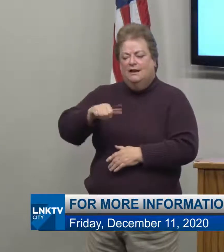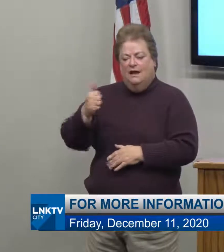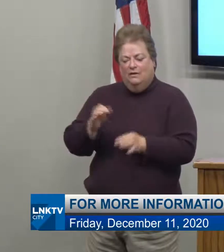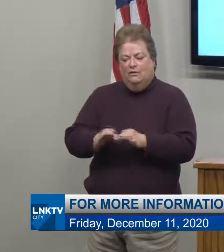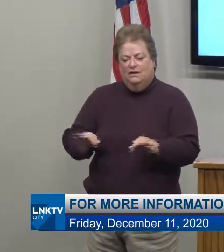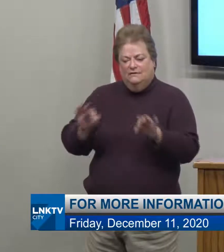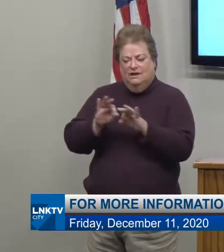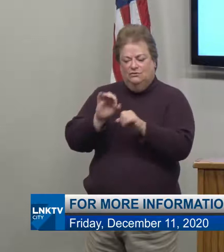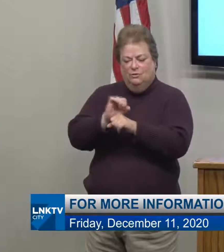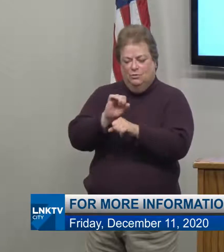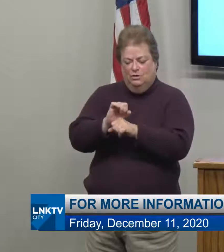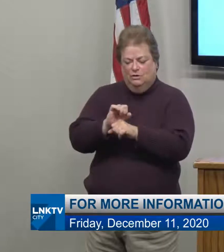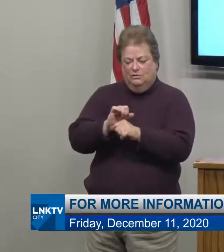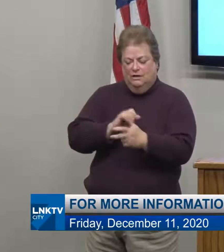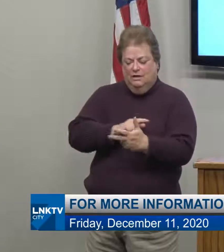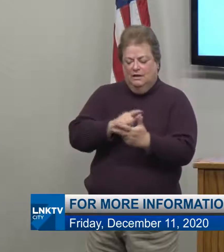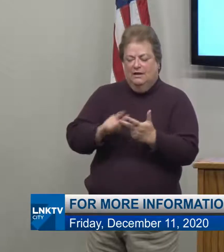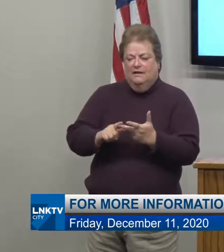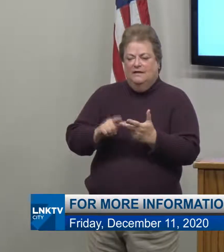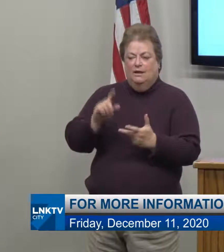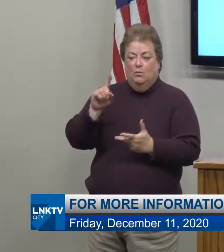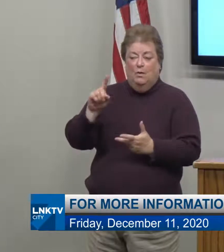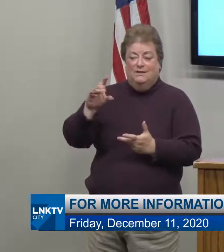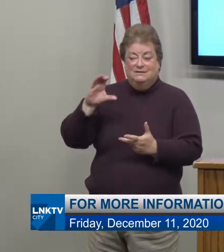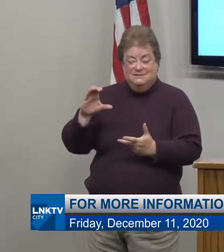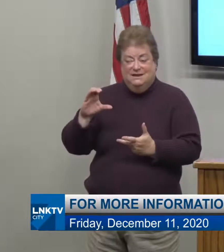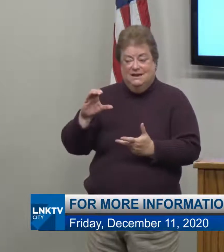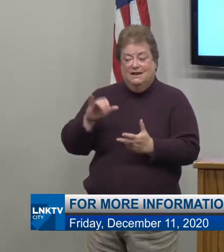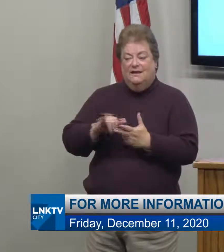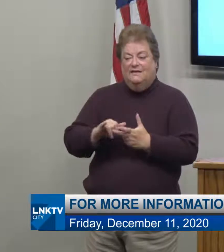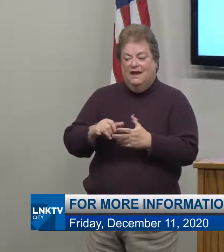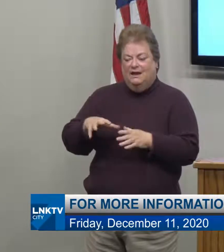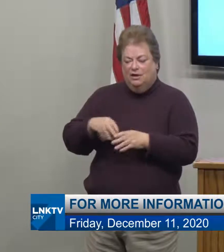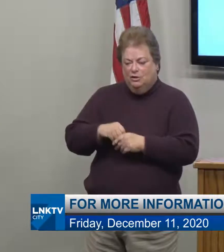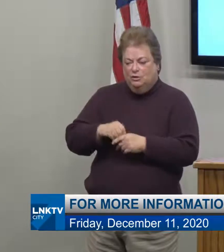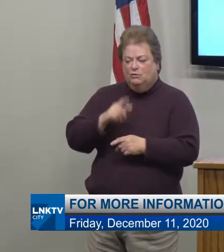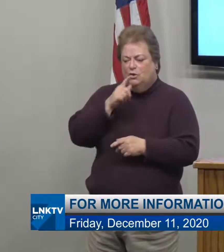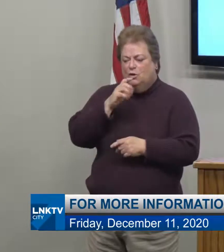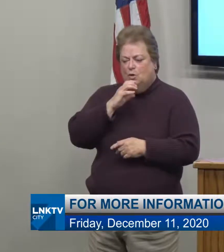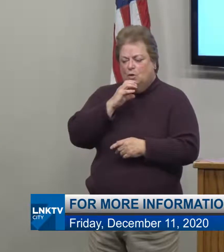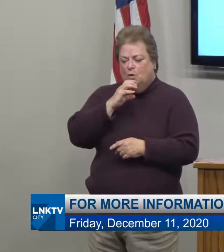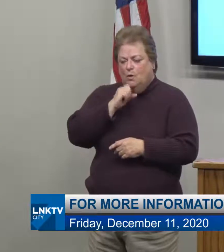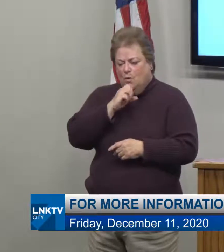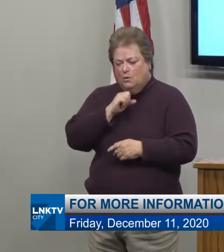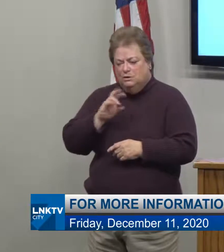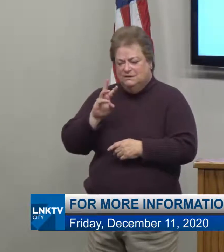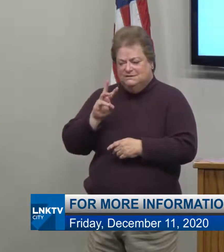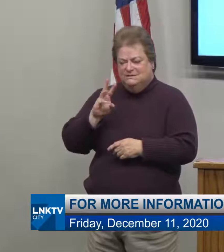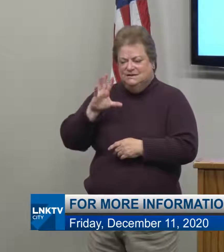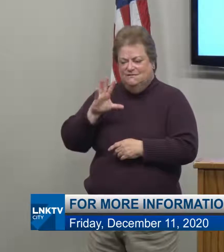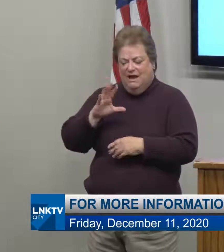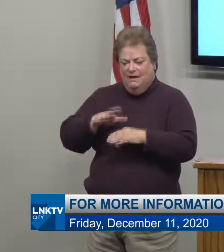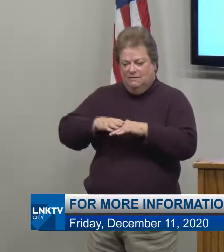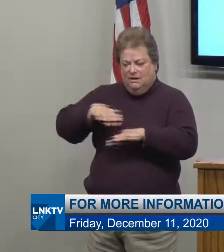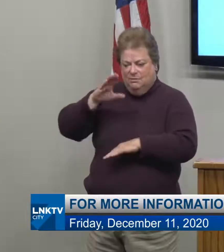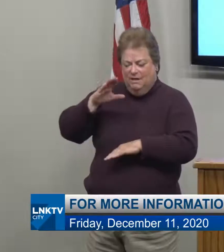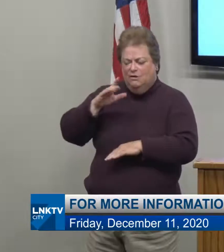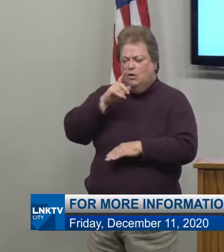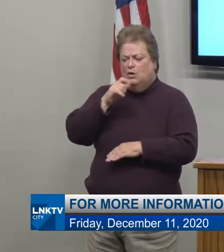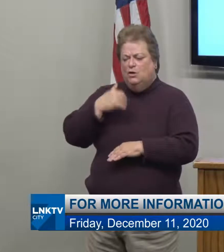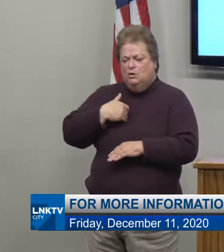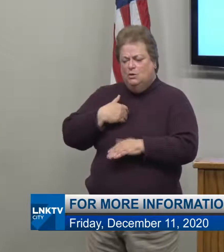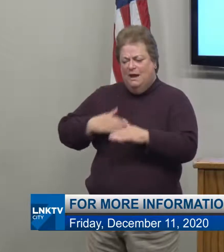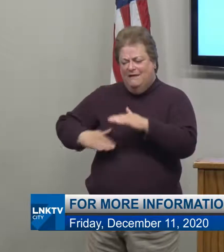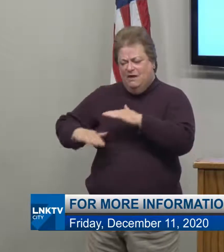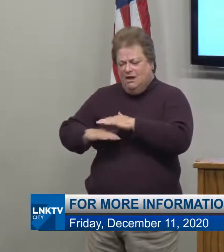workers. Next comes phase 1C, which includes adults 65 and older, those with underlying medical